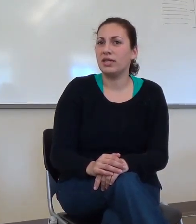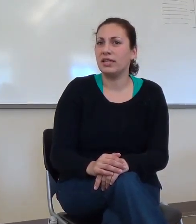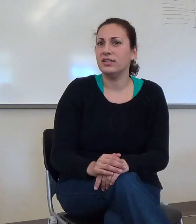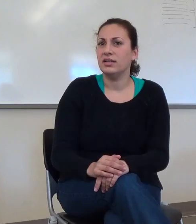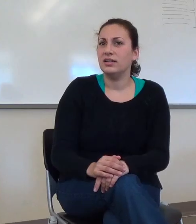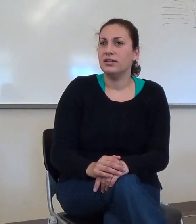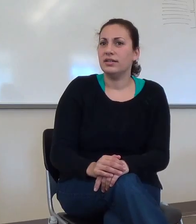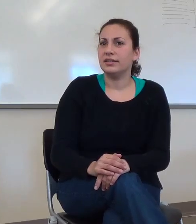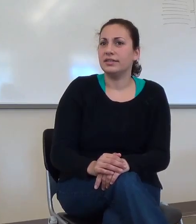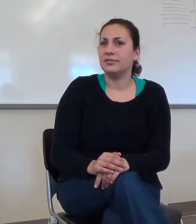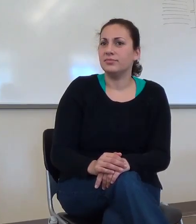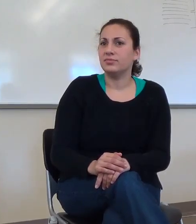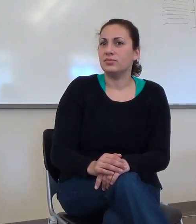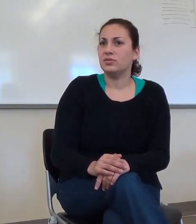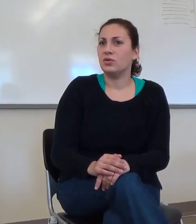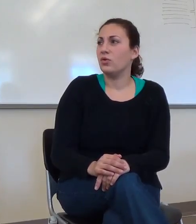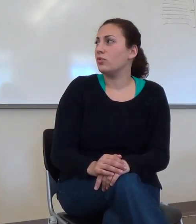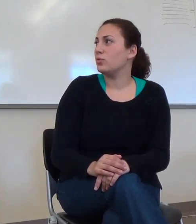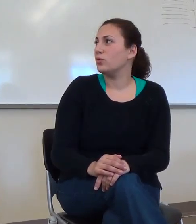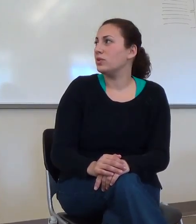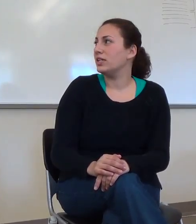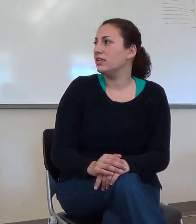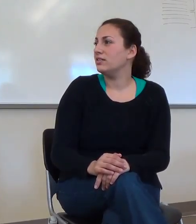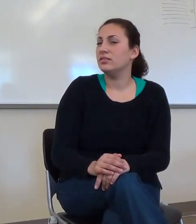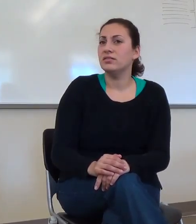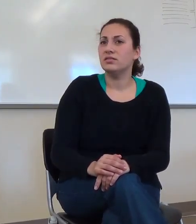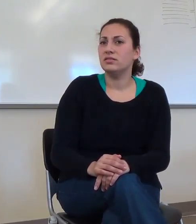women, going through puberty. Okay,